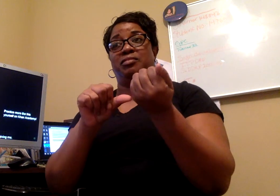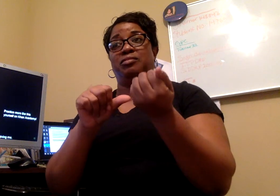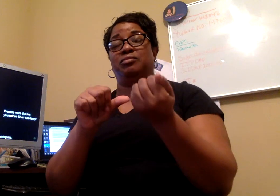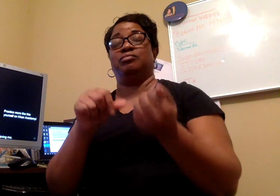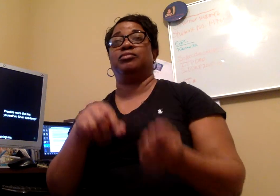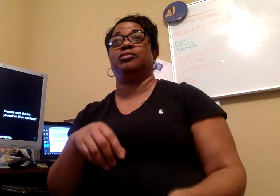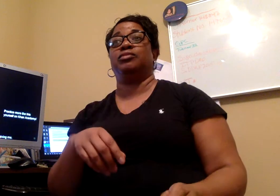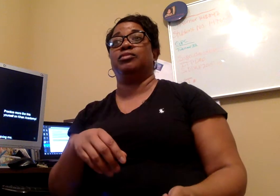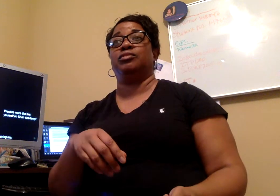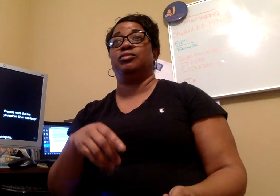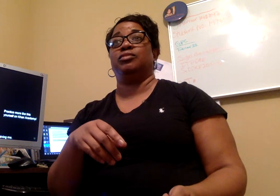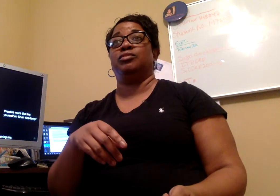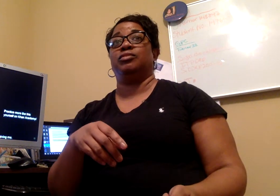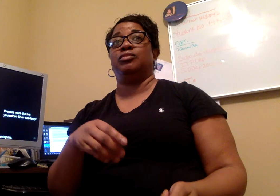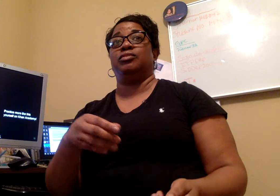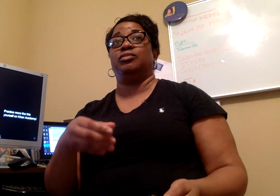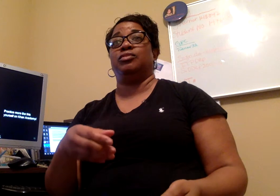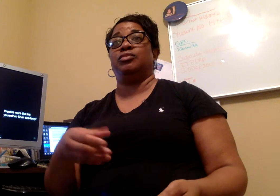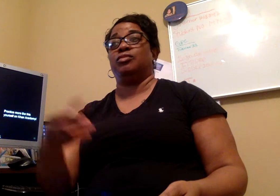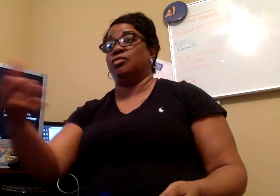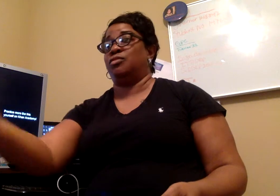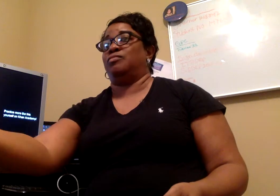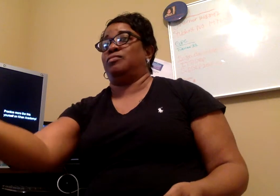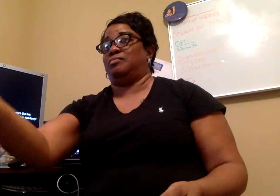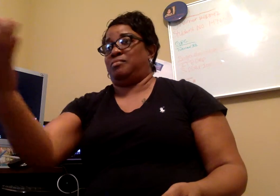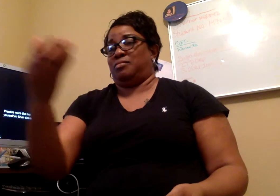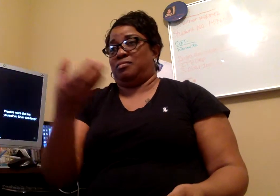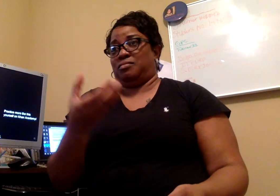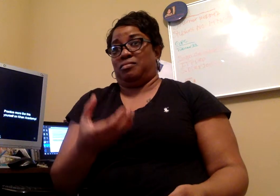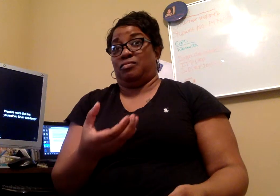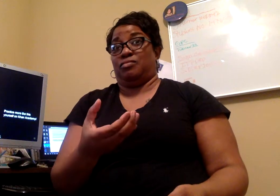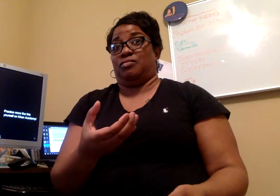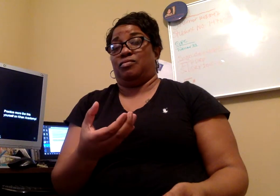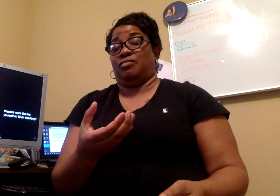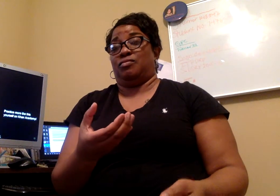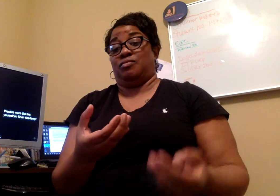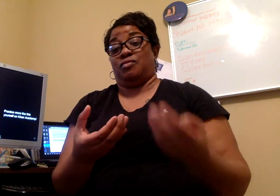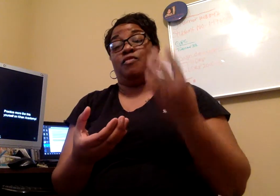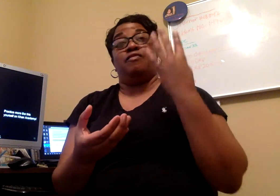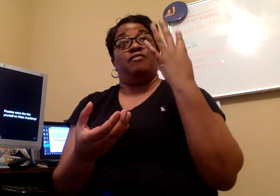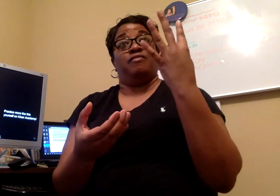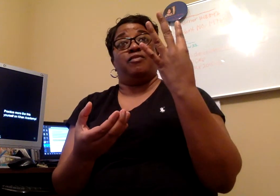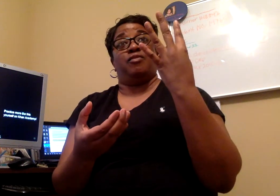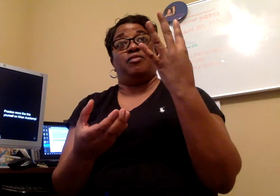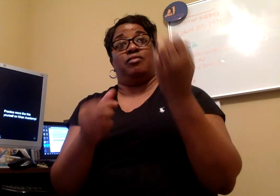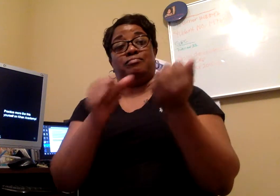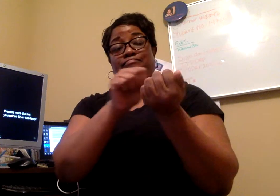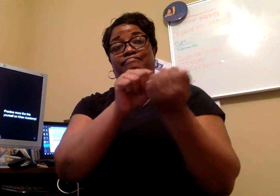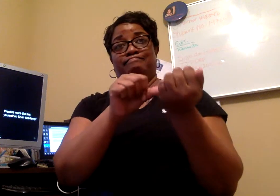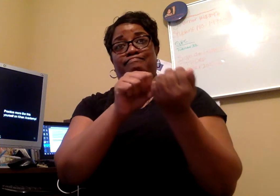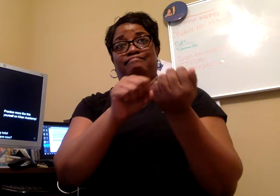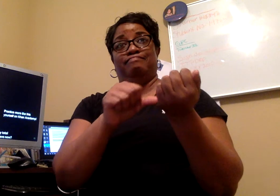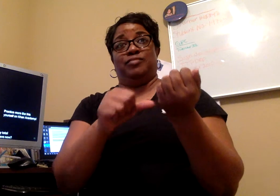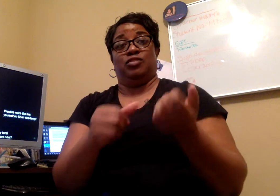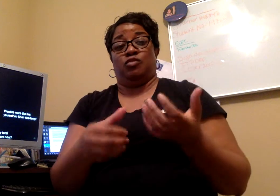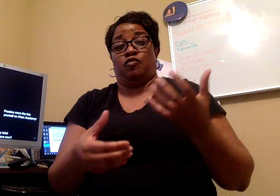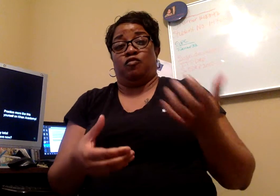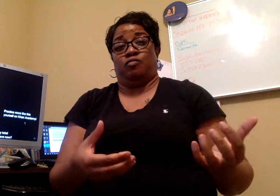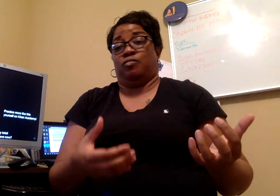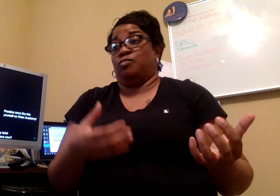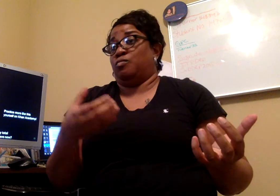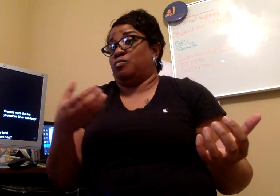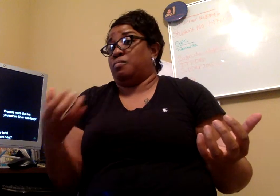these are the ones you're giving me. 1, 2, 3, 4. So how many